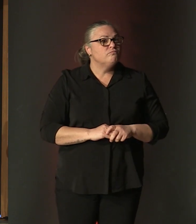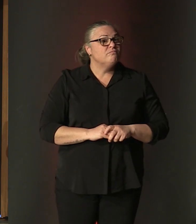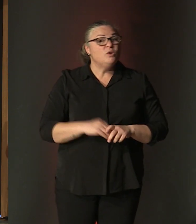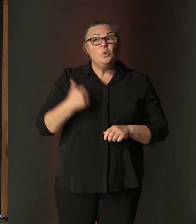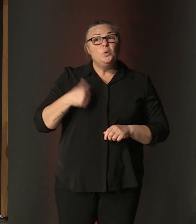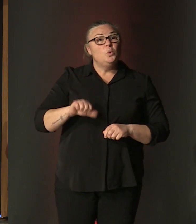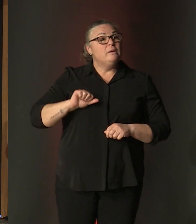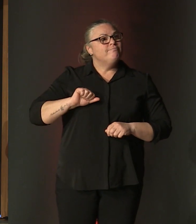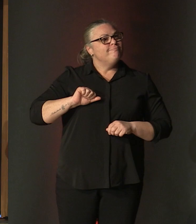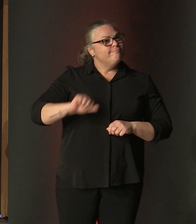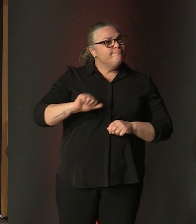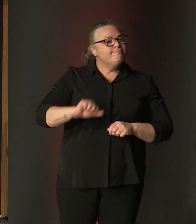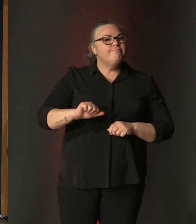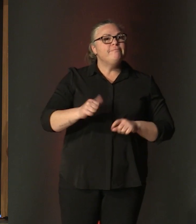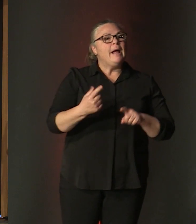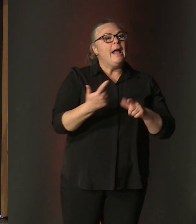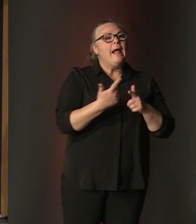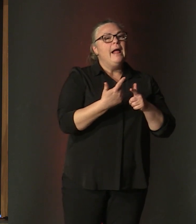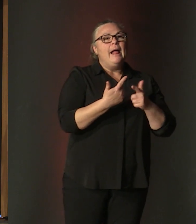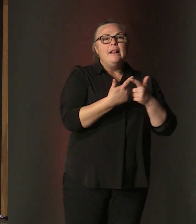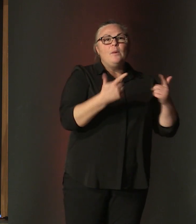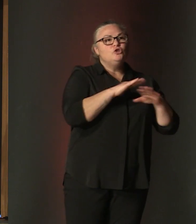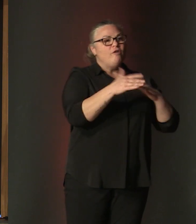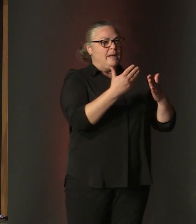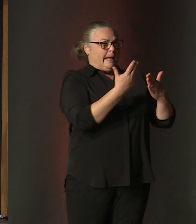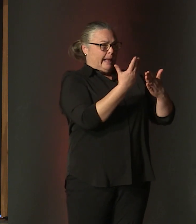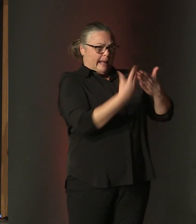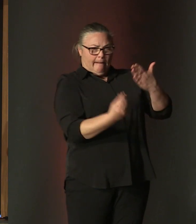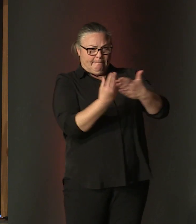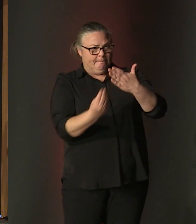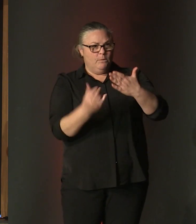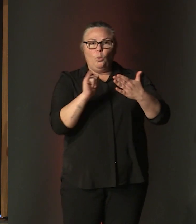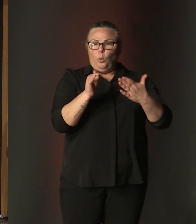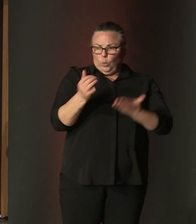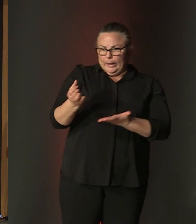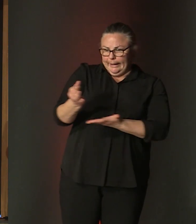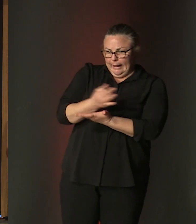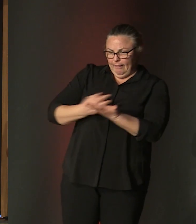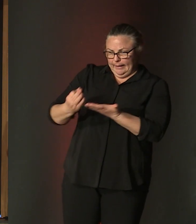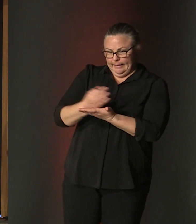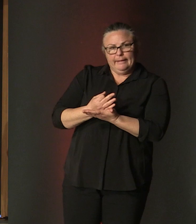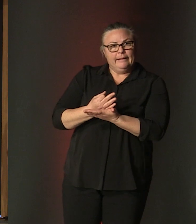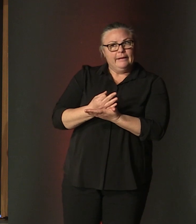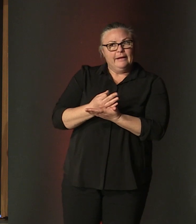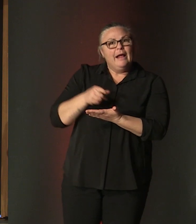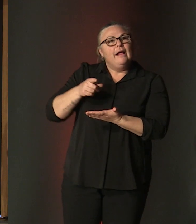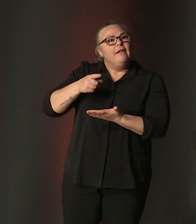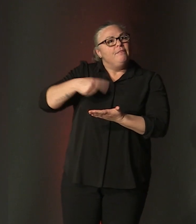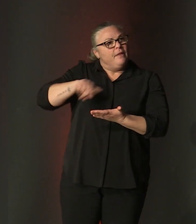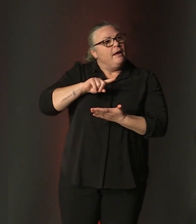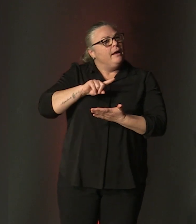their language of gap and deficit to tell our stories.